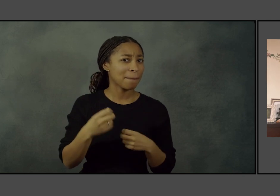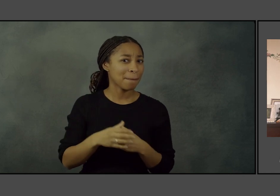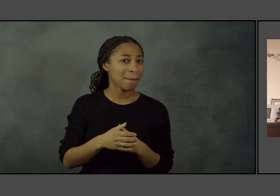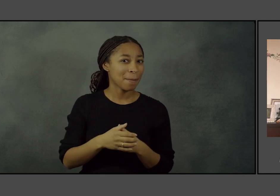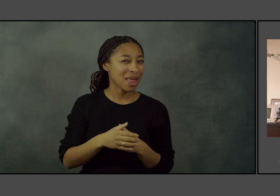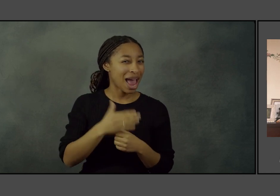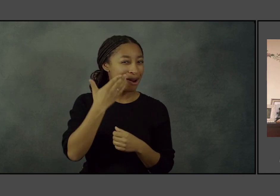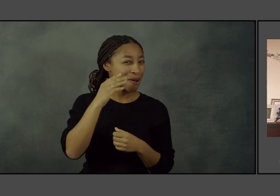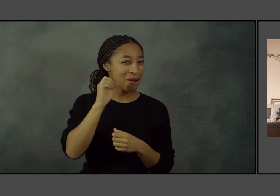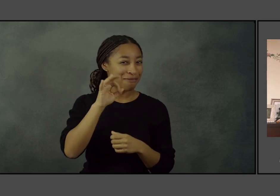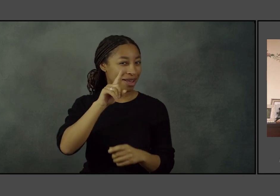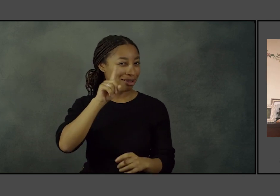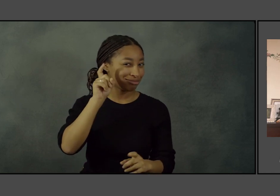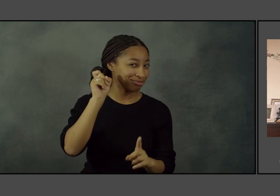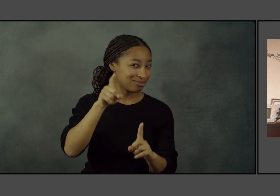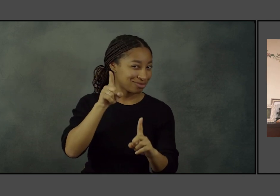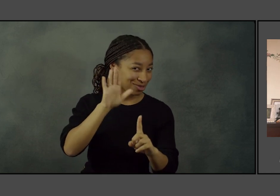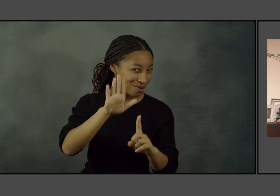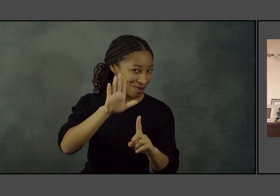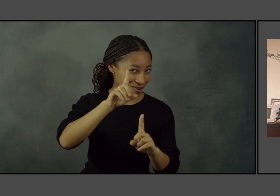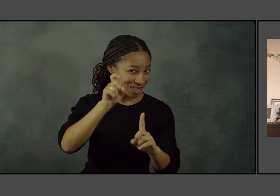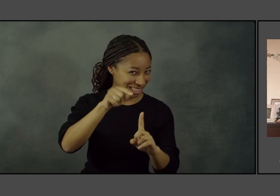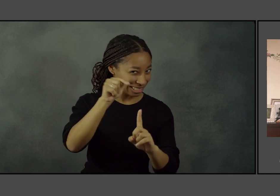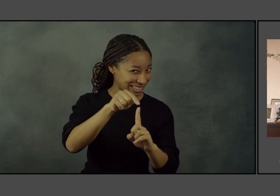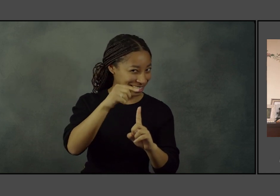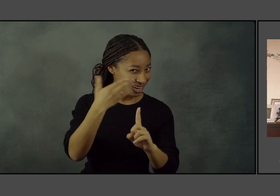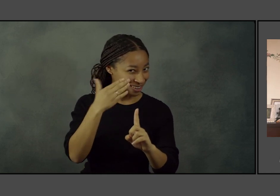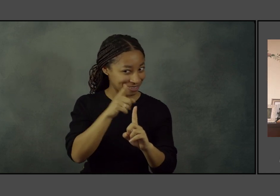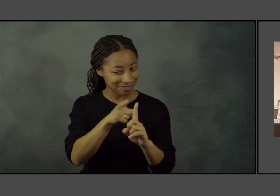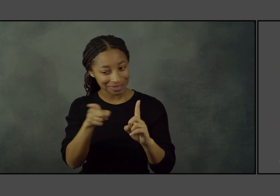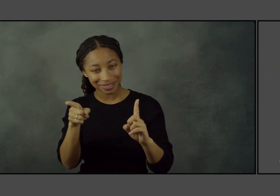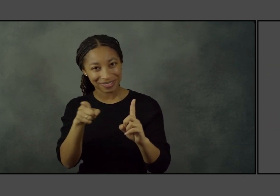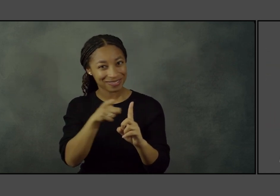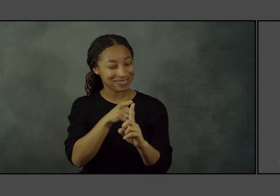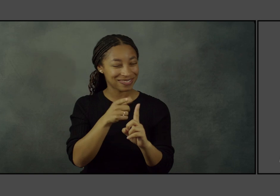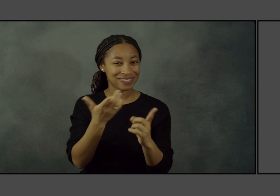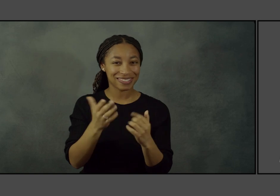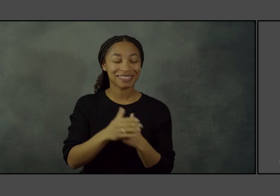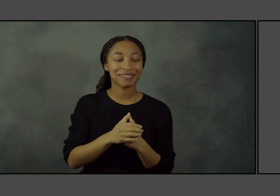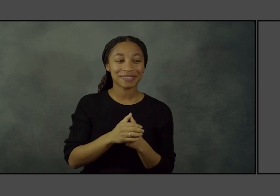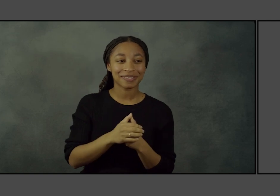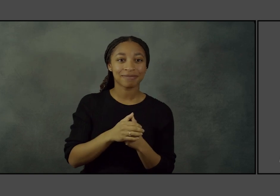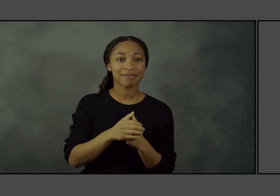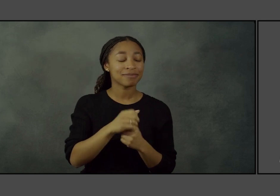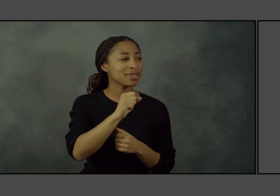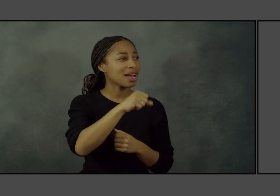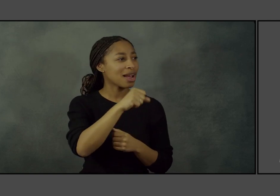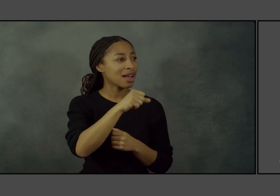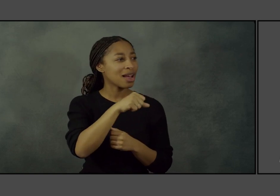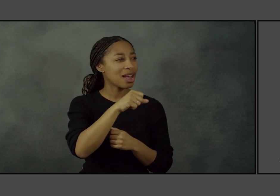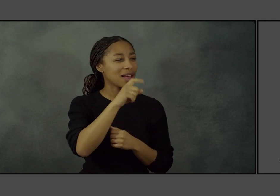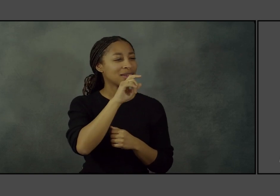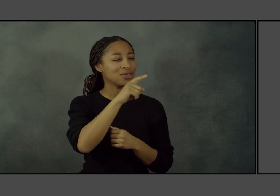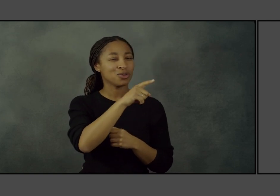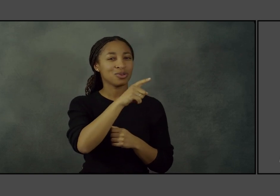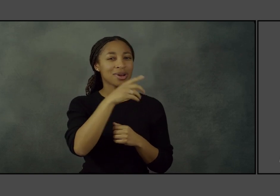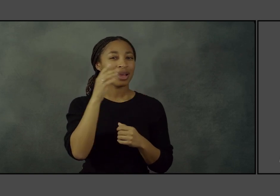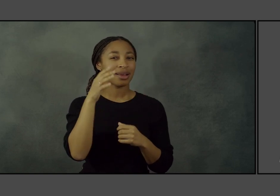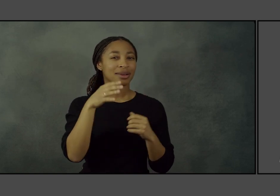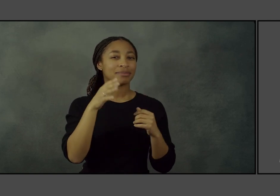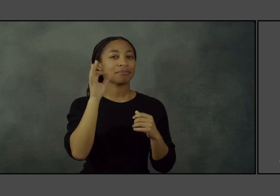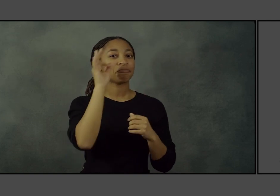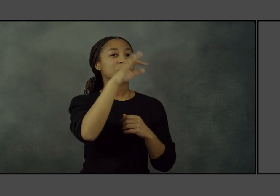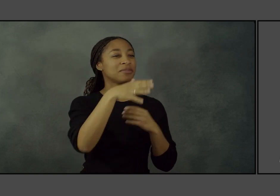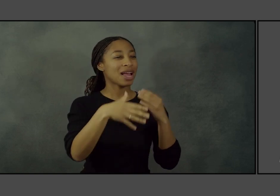but that's, No. what I was Yes, moved and, to think and of. I hear something else in what you're saying that I want to ask you all about